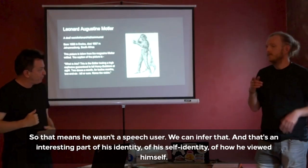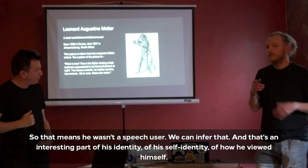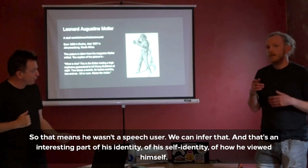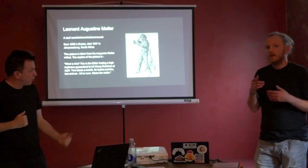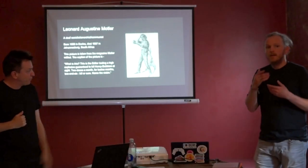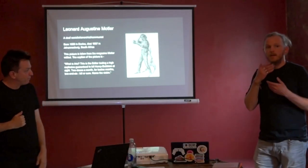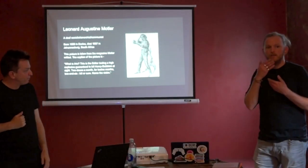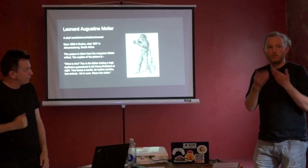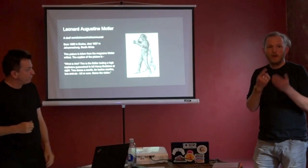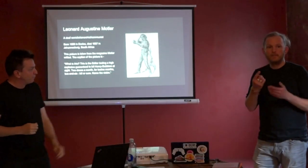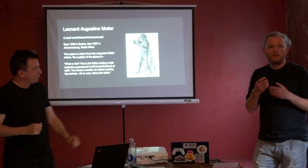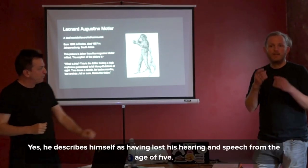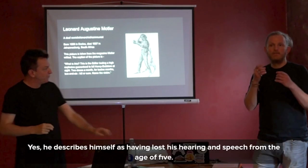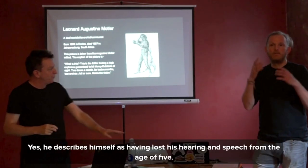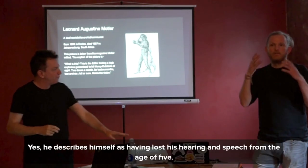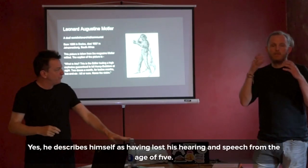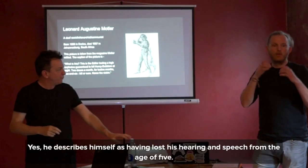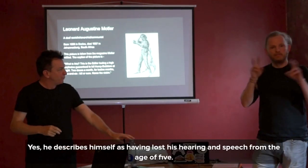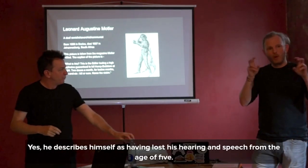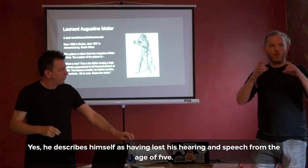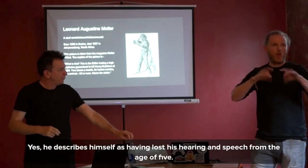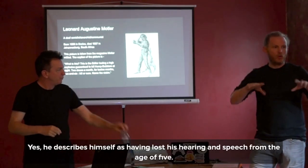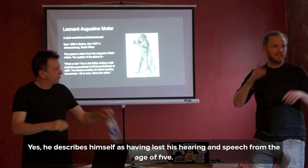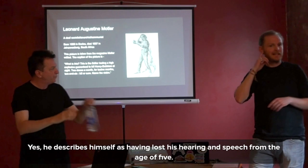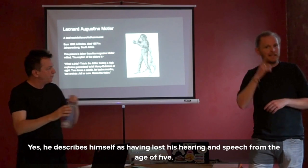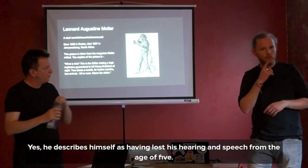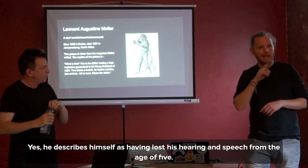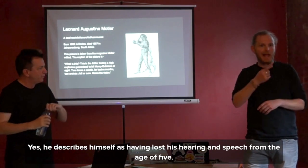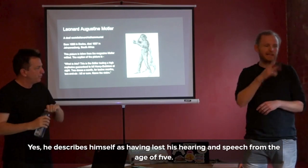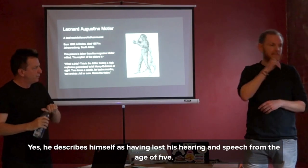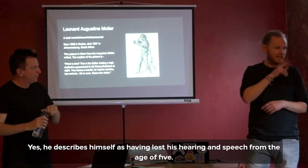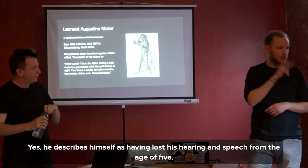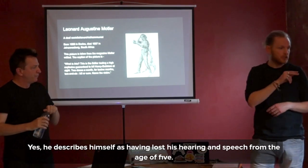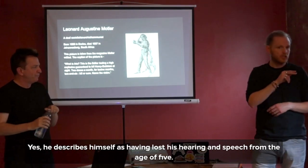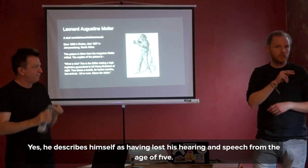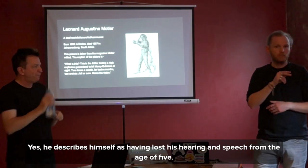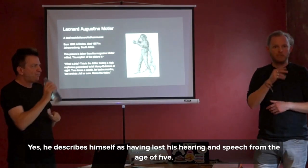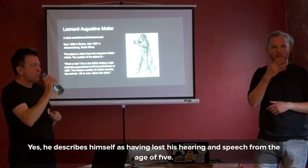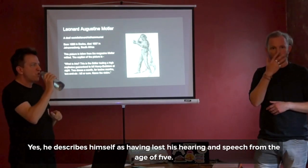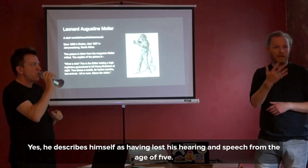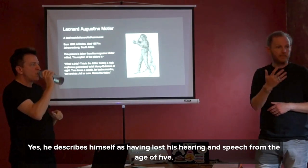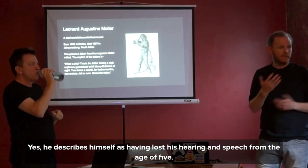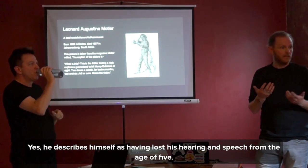himself. So yeah, he describes himself as having lost his hearing and speech from the age